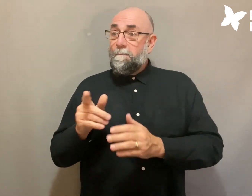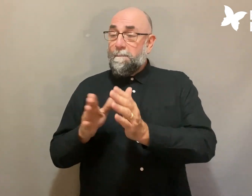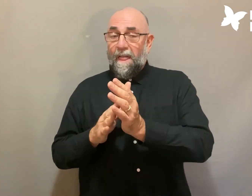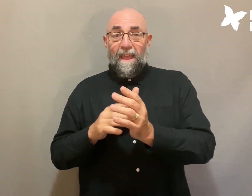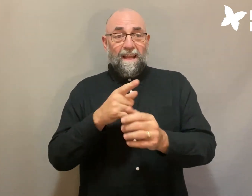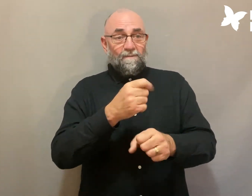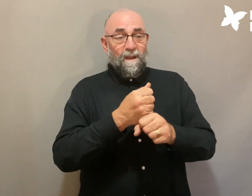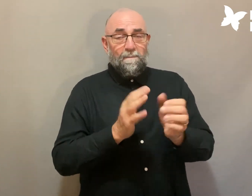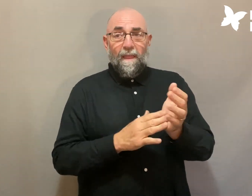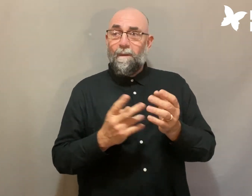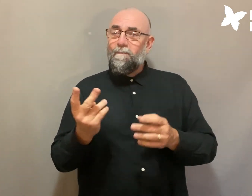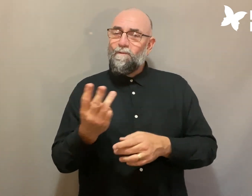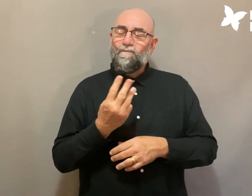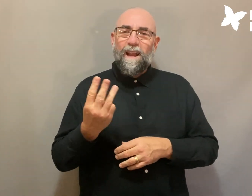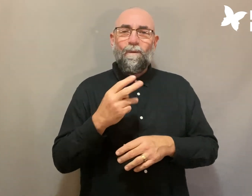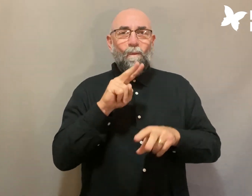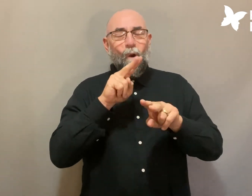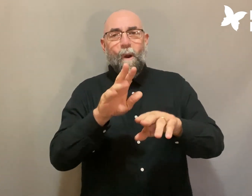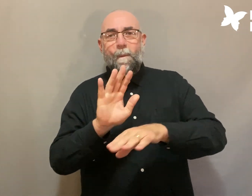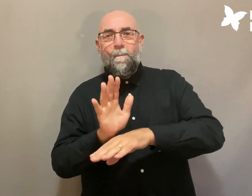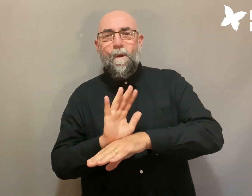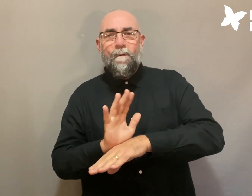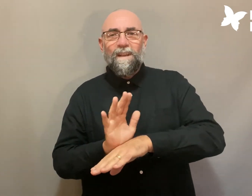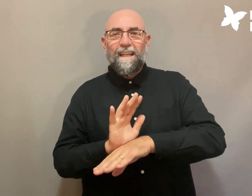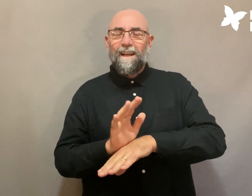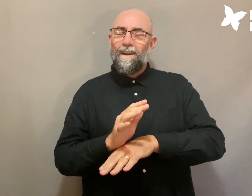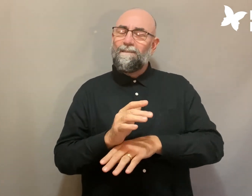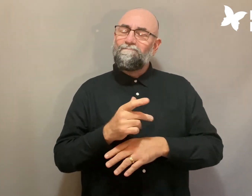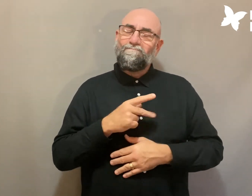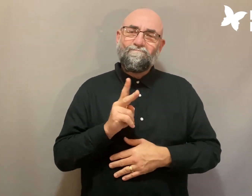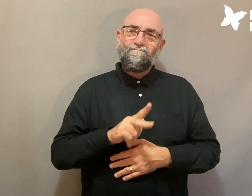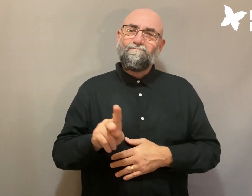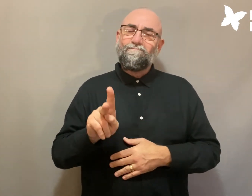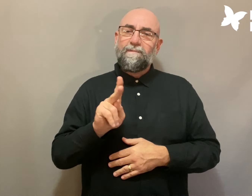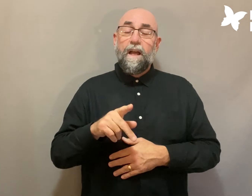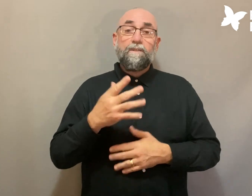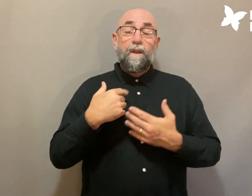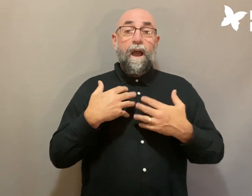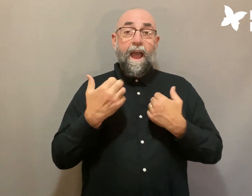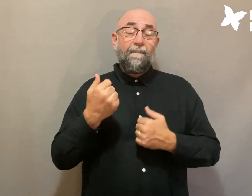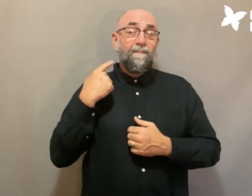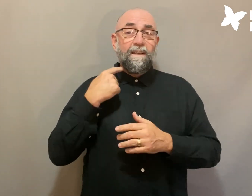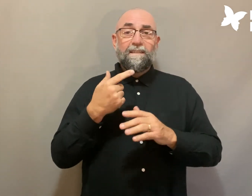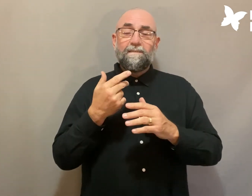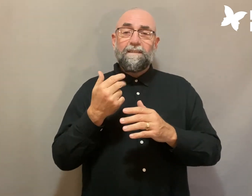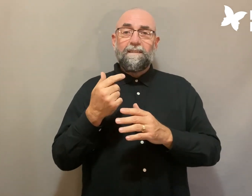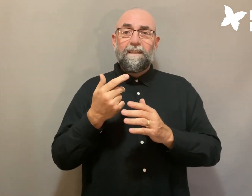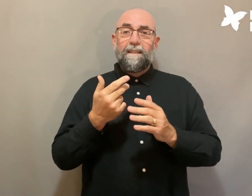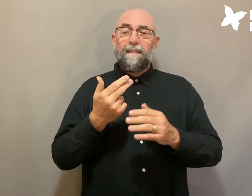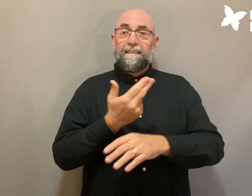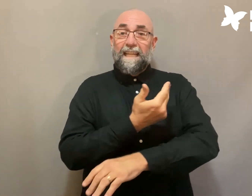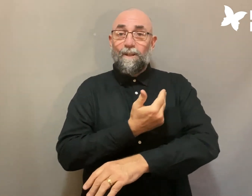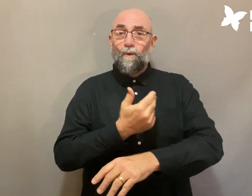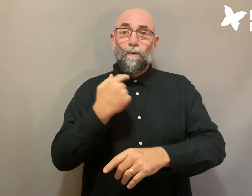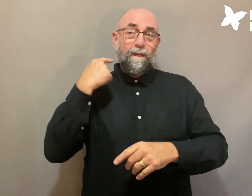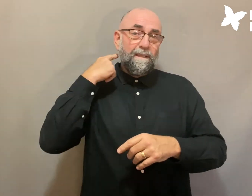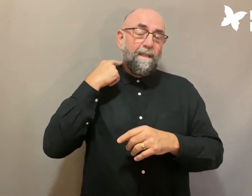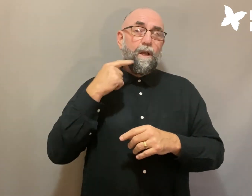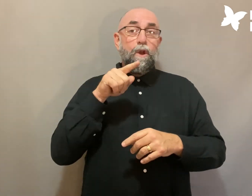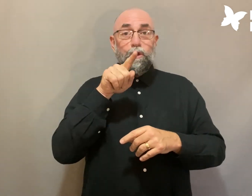really drew my nan in was The Help. So I've actually got the words, "You is kind, you is smart, you is important,"